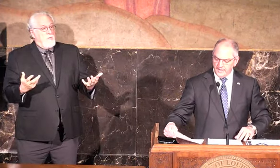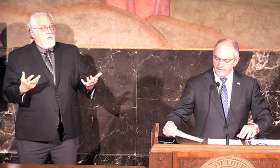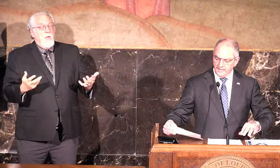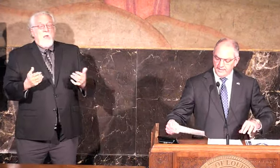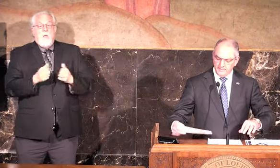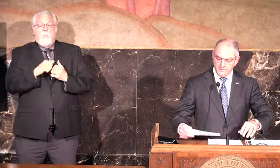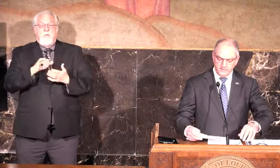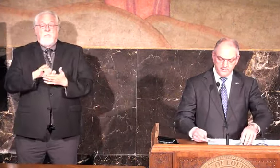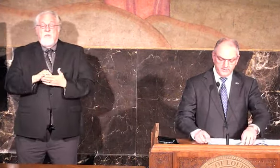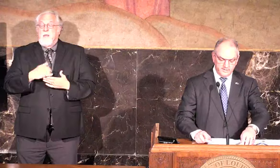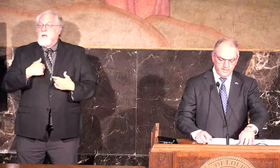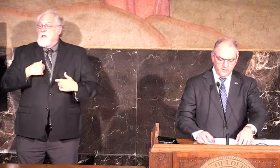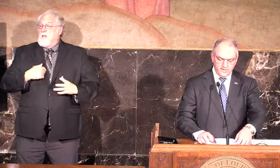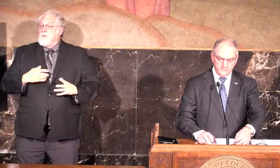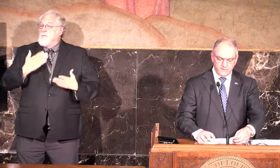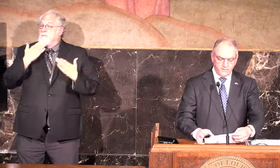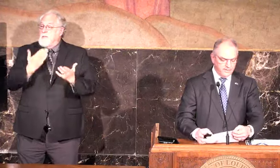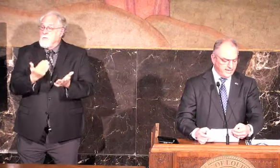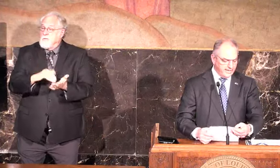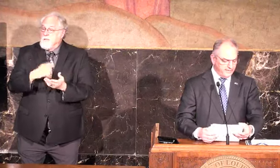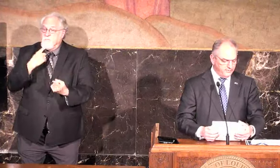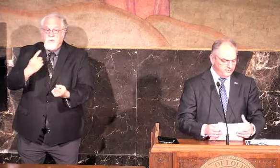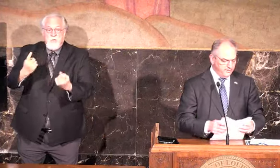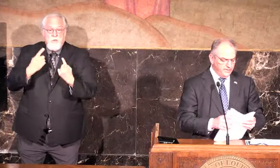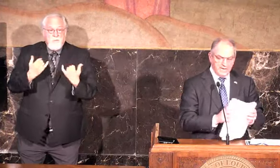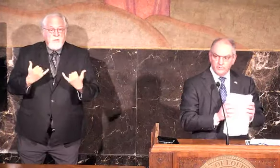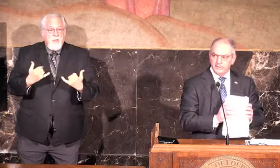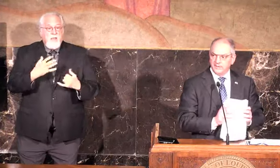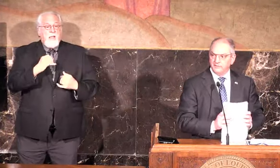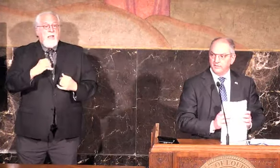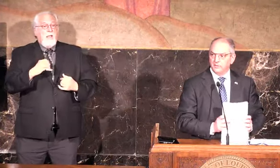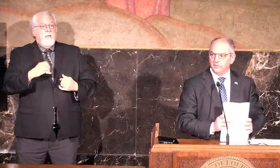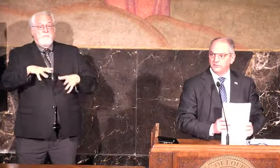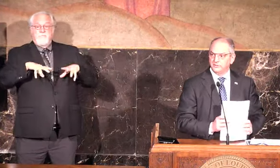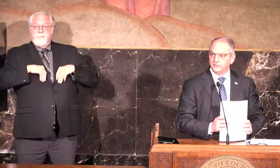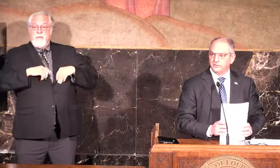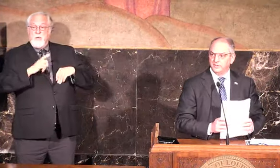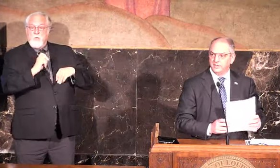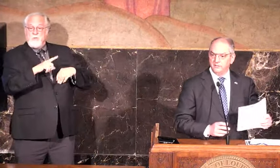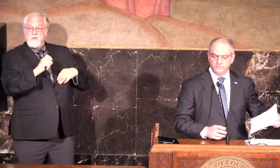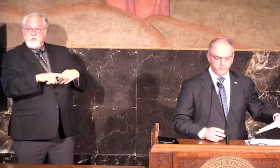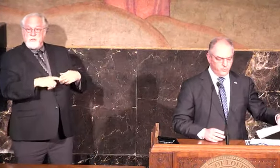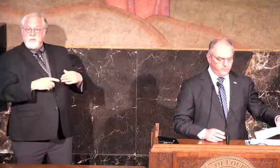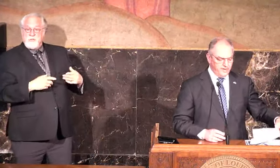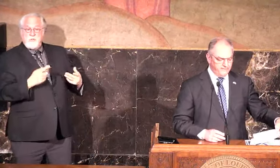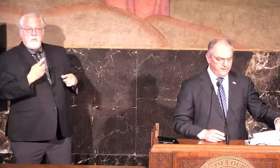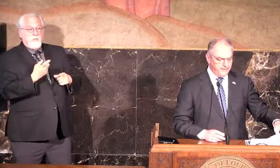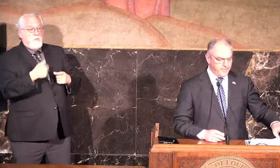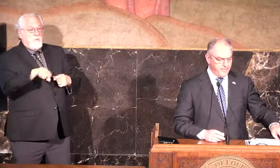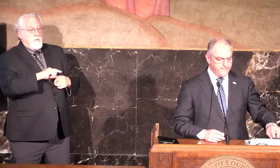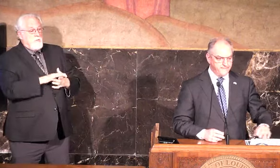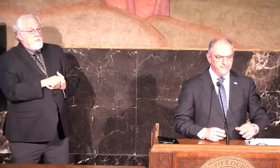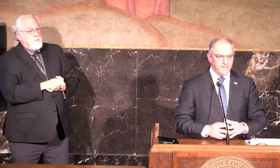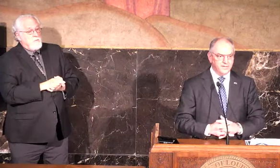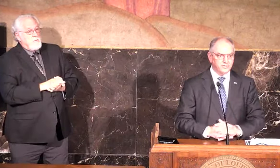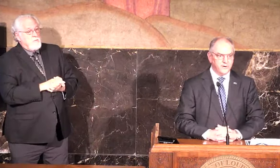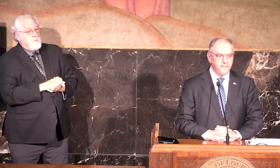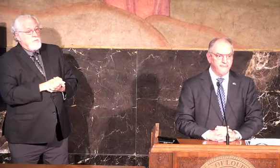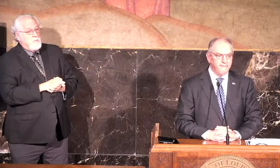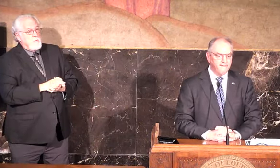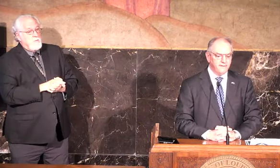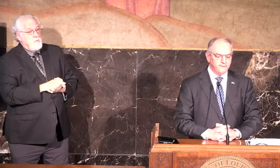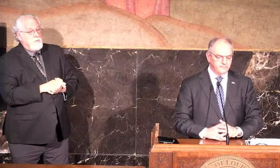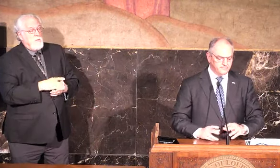With that, I'm going to thank you again for coming today, and I will take a few questions from you if you have any. Yes,